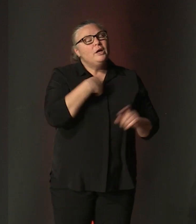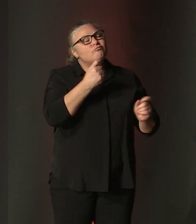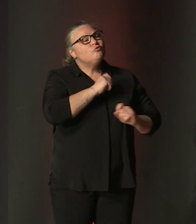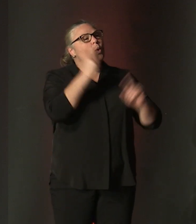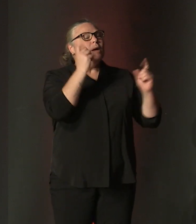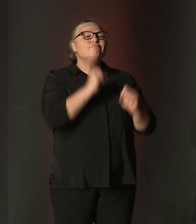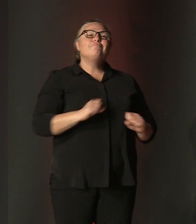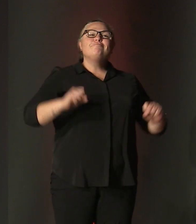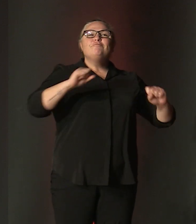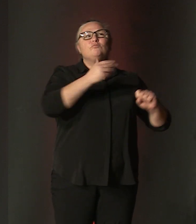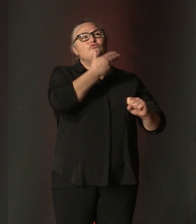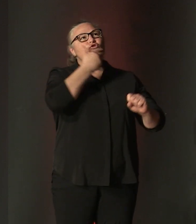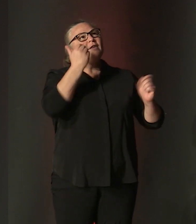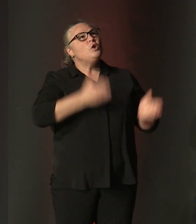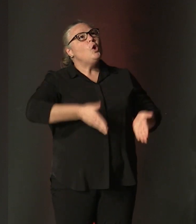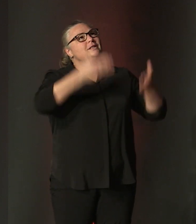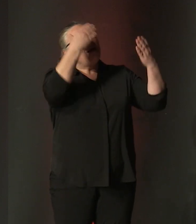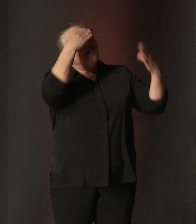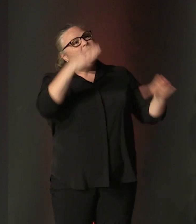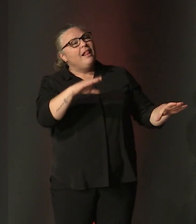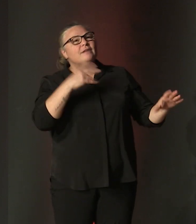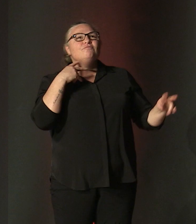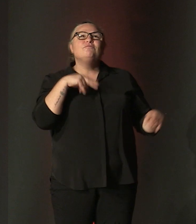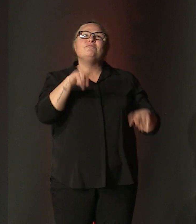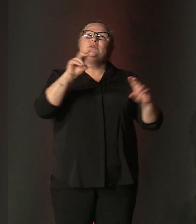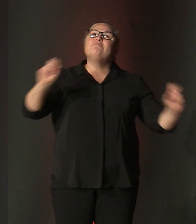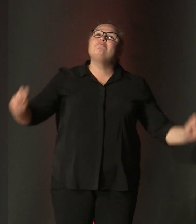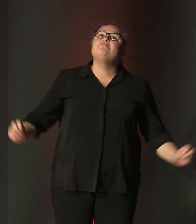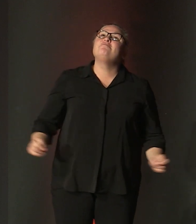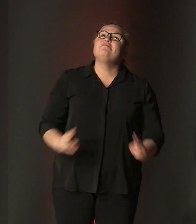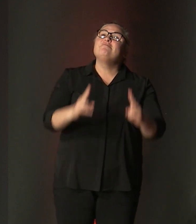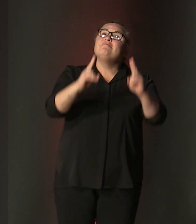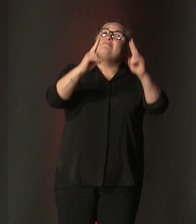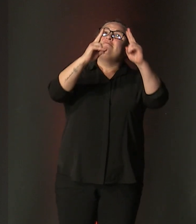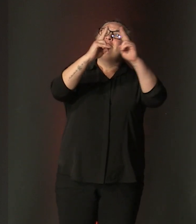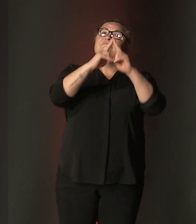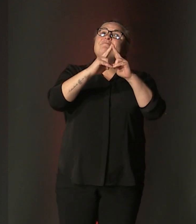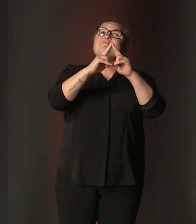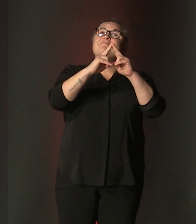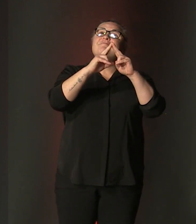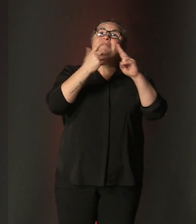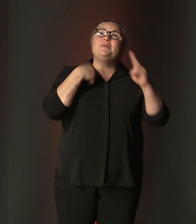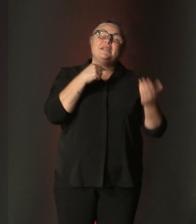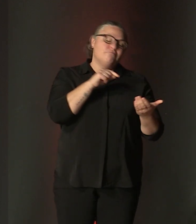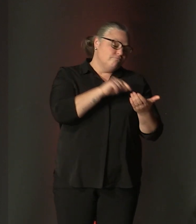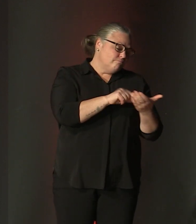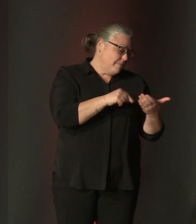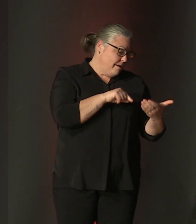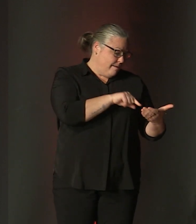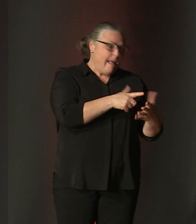hotel room in the shadow of the Eiffel Tower, and we opened up the app.